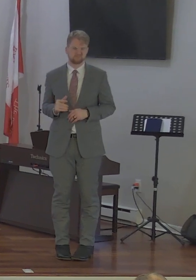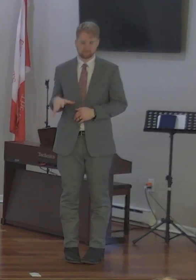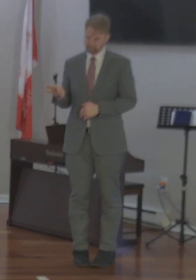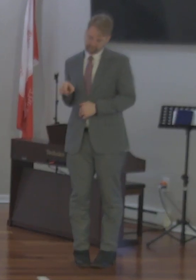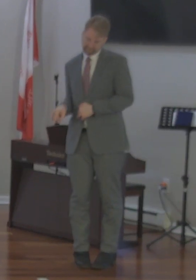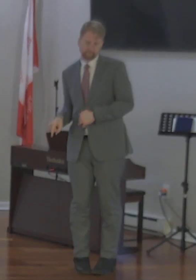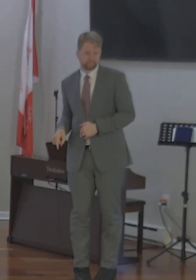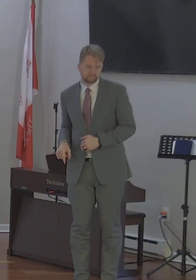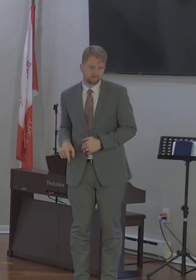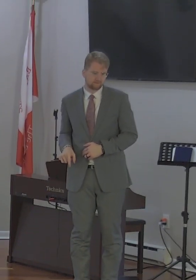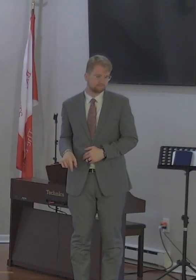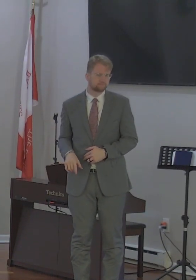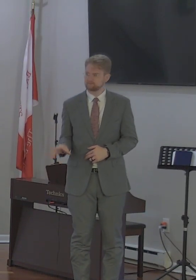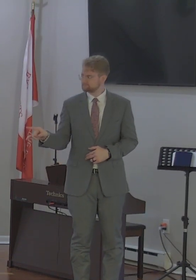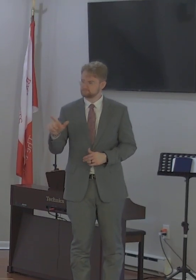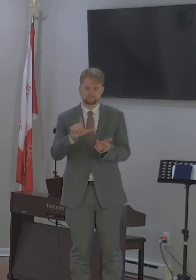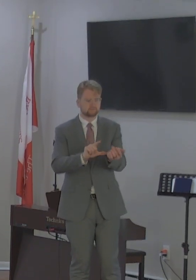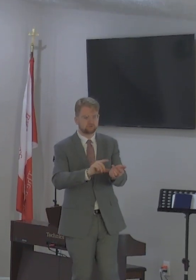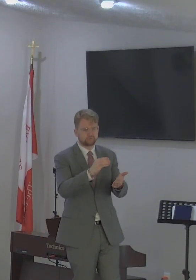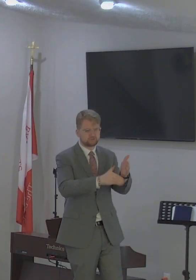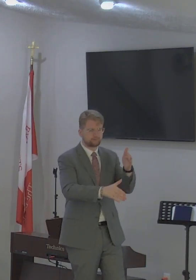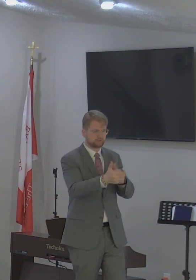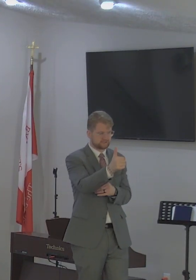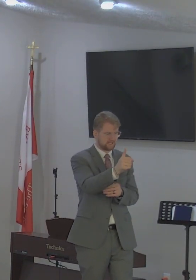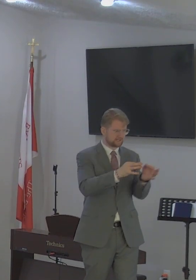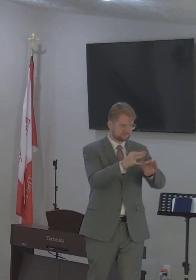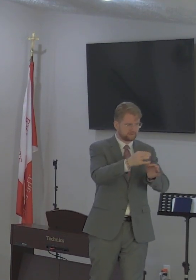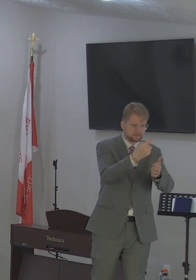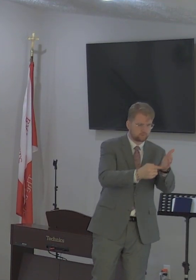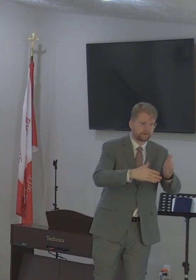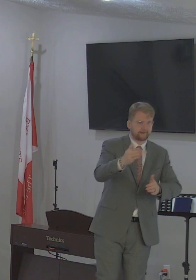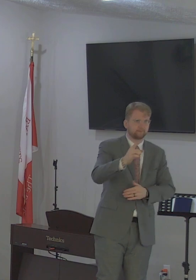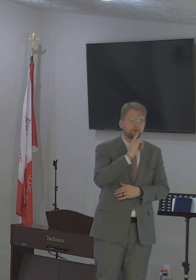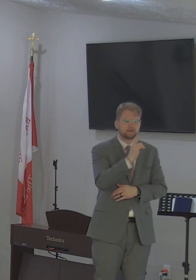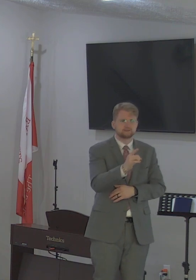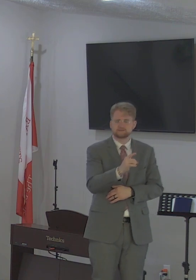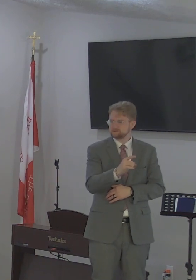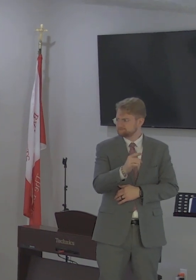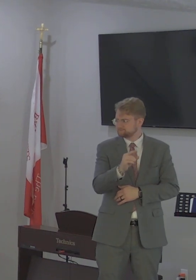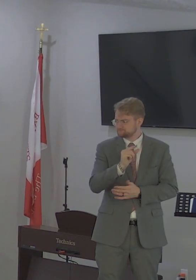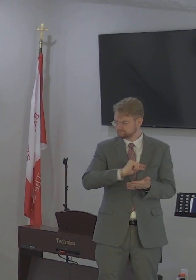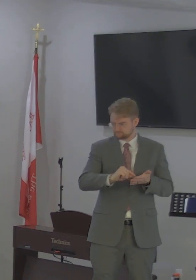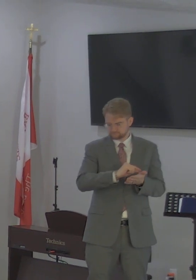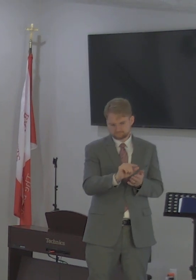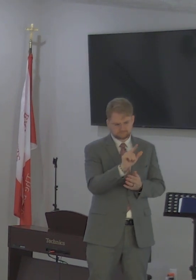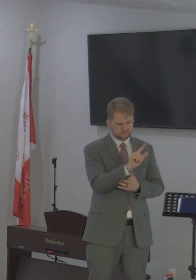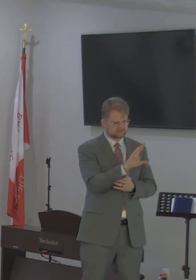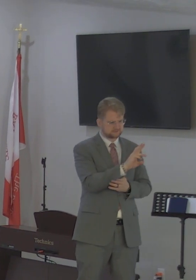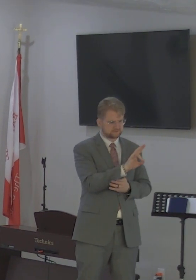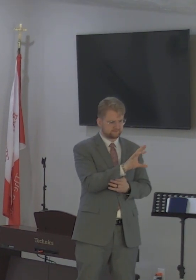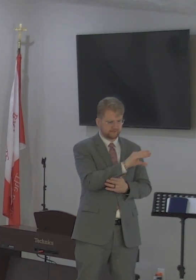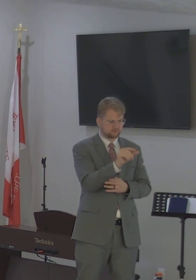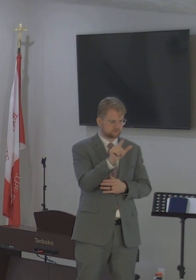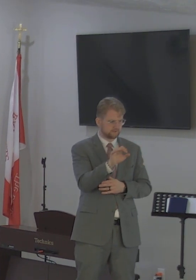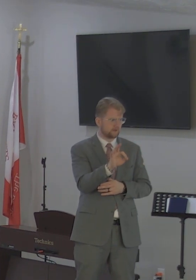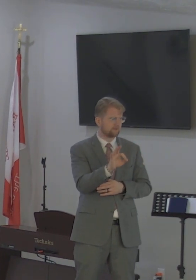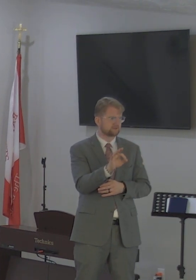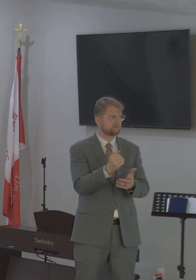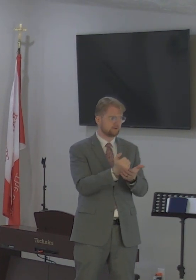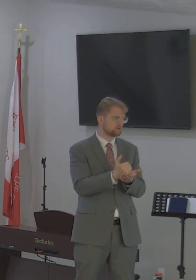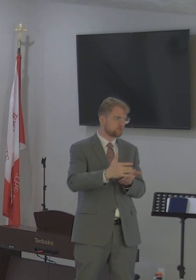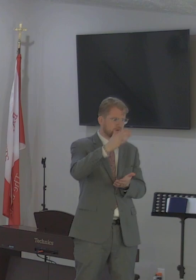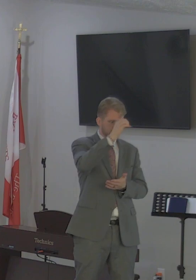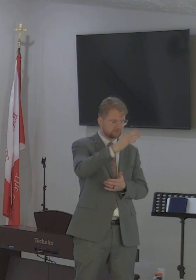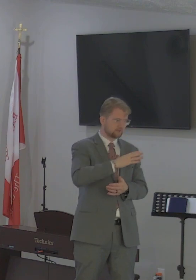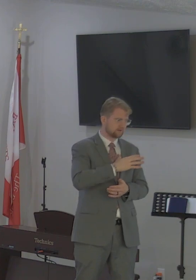is going to define for us what a neighbor is. Look there really fast. Verse 27, 29, there's a rich old boy that's questioning Jesus Christ like they always do,